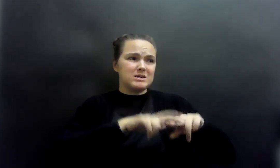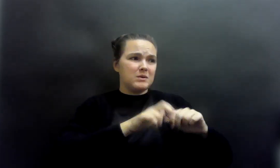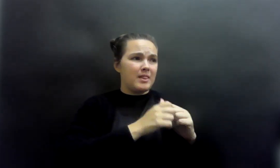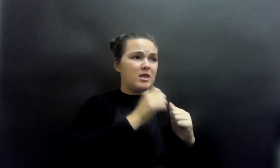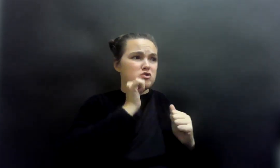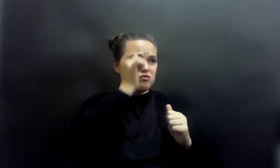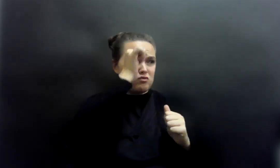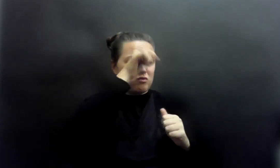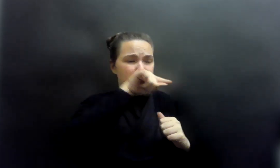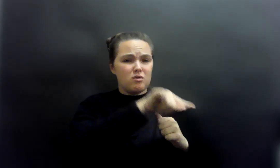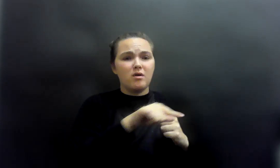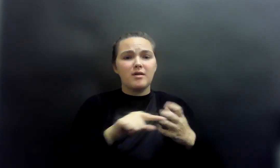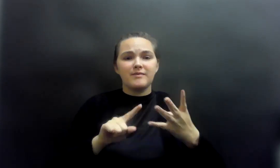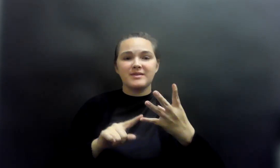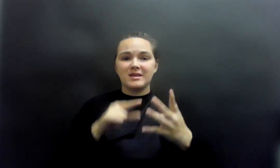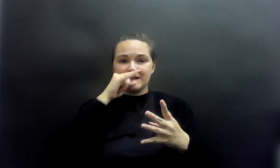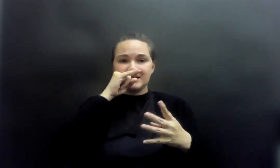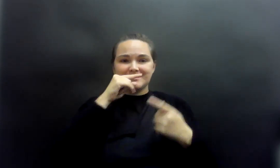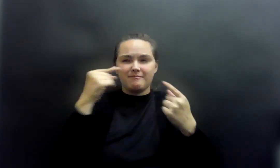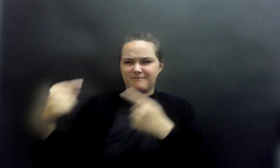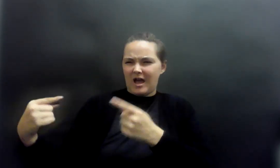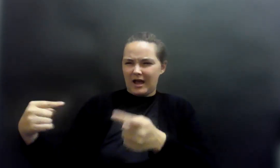The kids are fighting with one another.